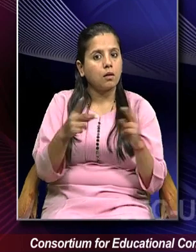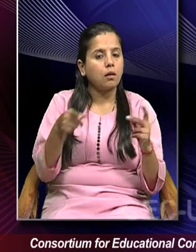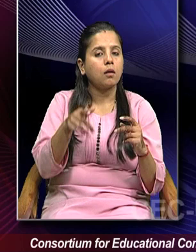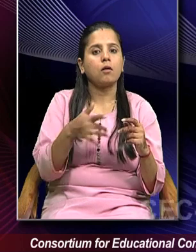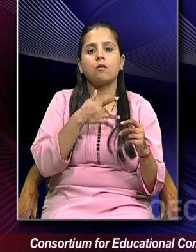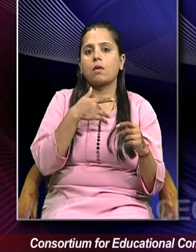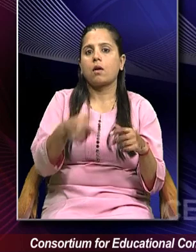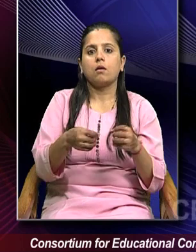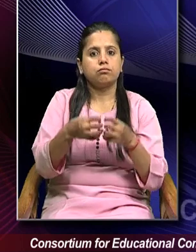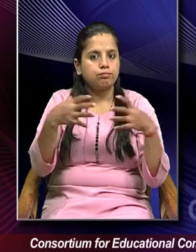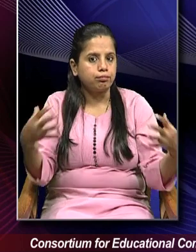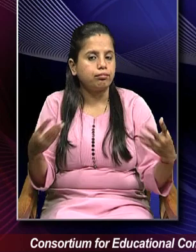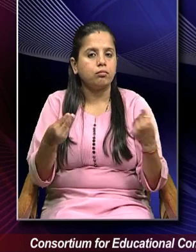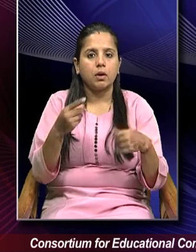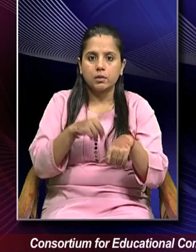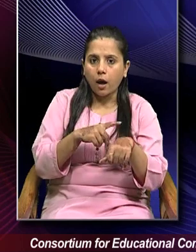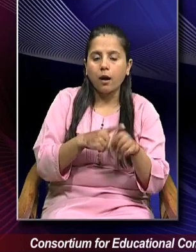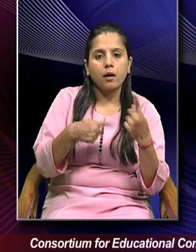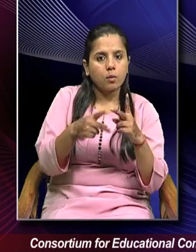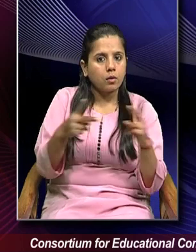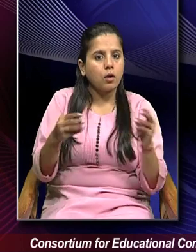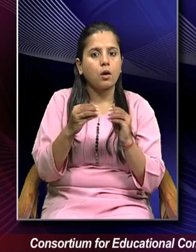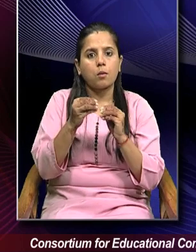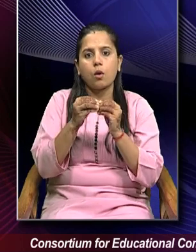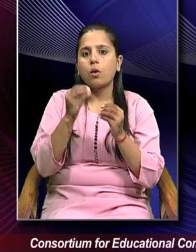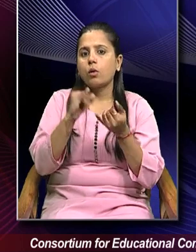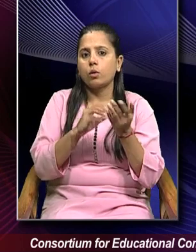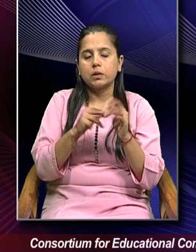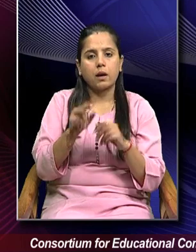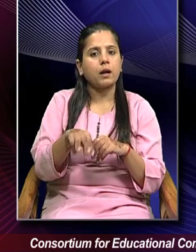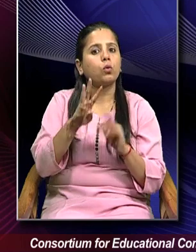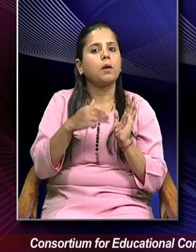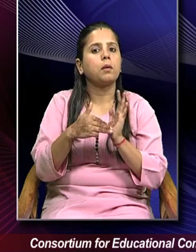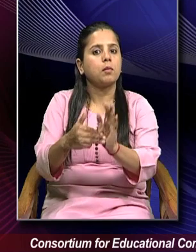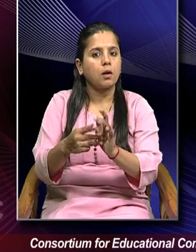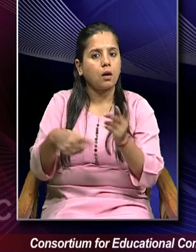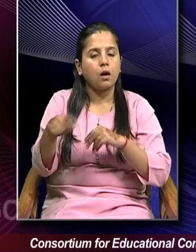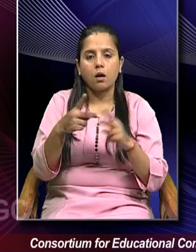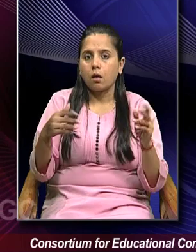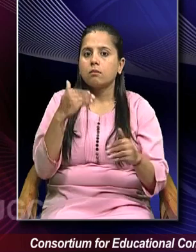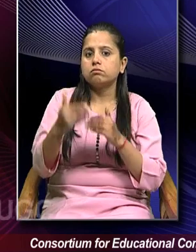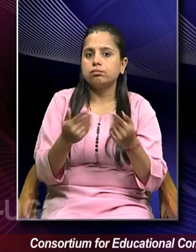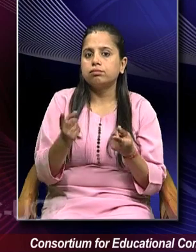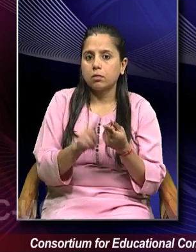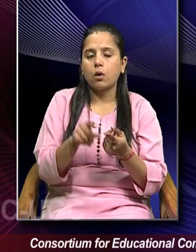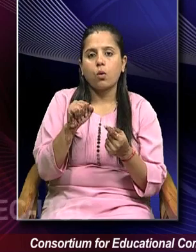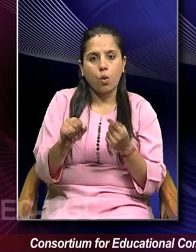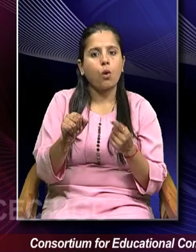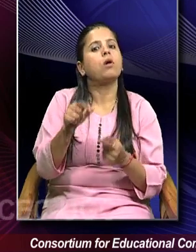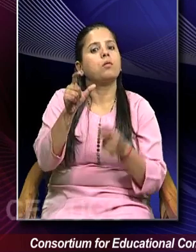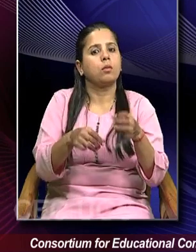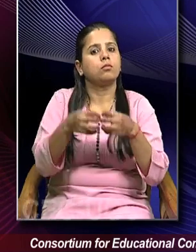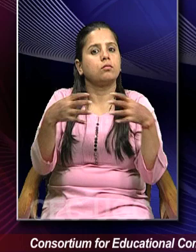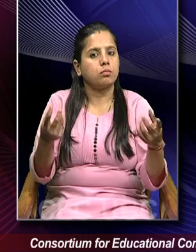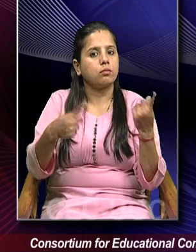of expansion at that point of time, and Bosnia had 3 million Serbs among its population.